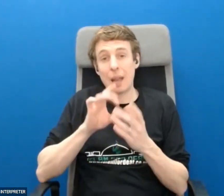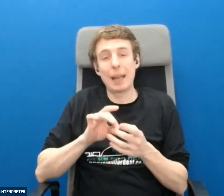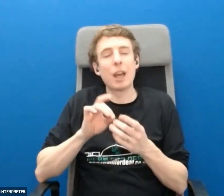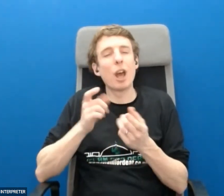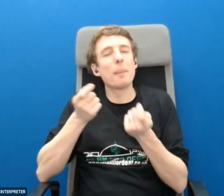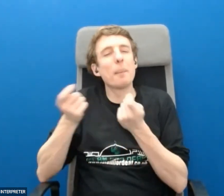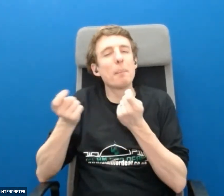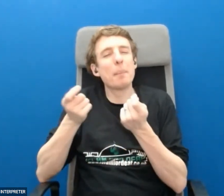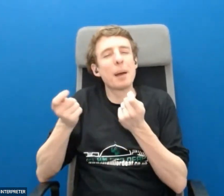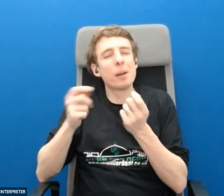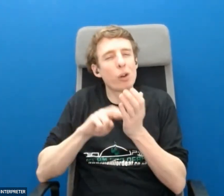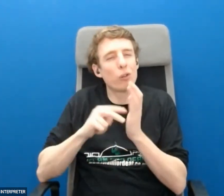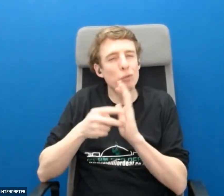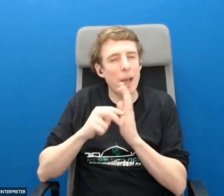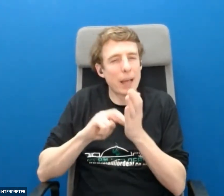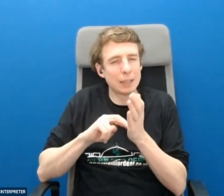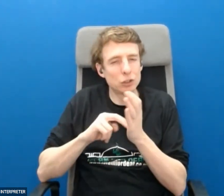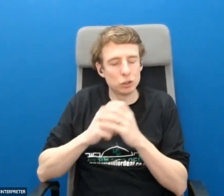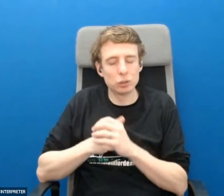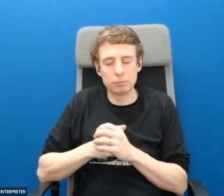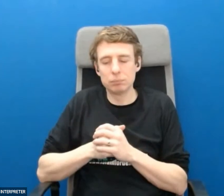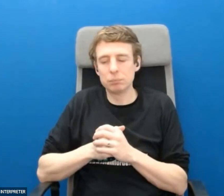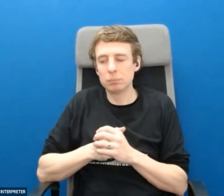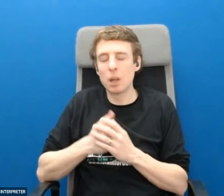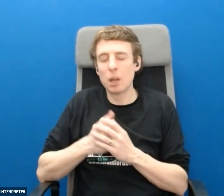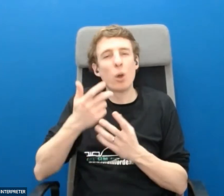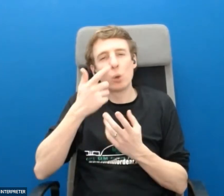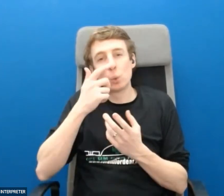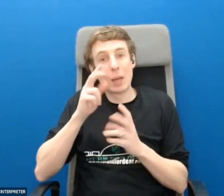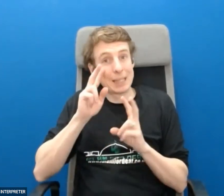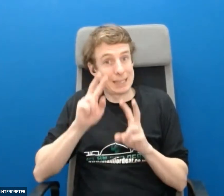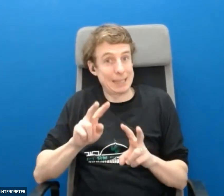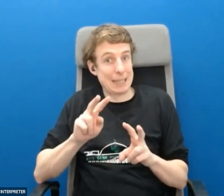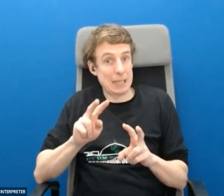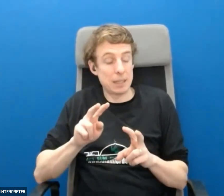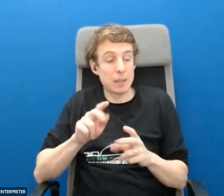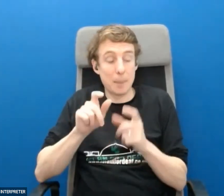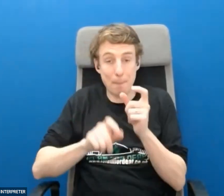that arrangement is an arrangement that